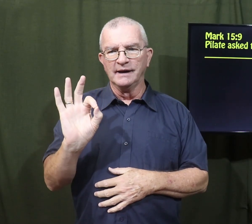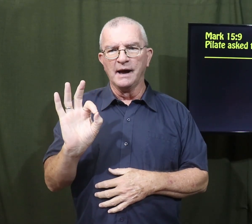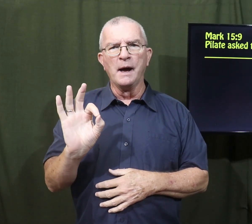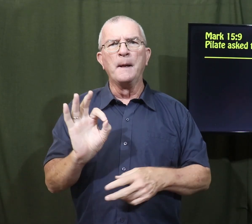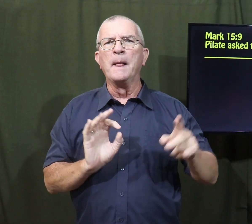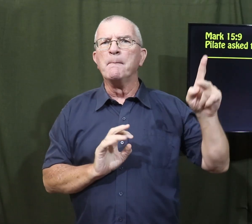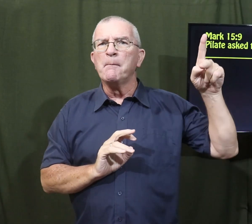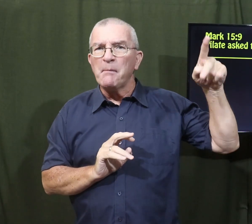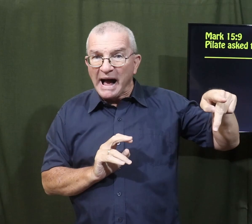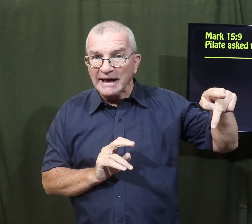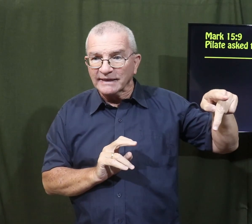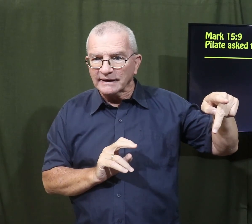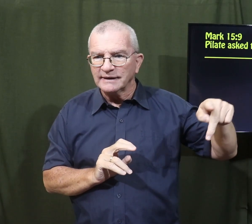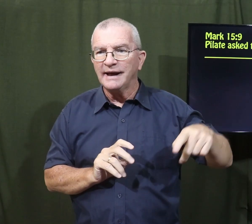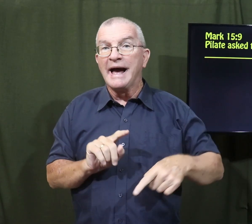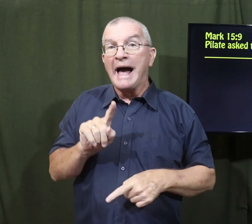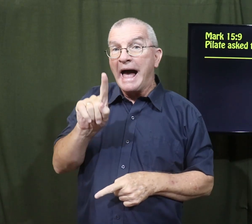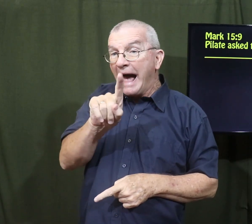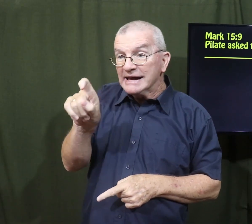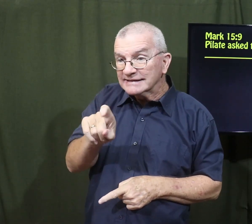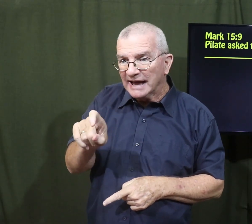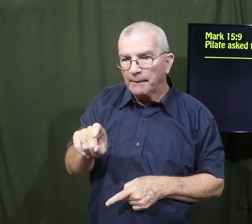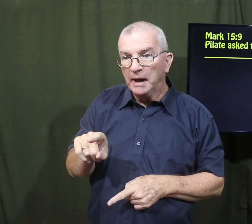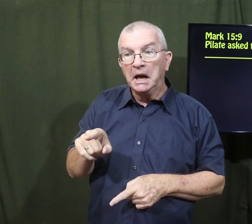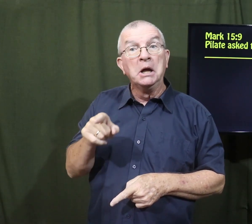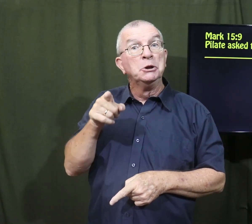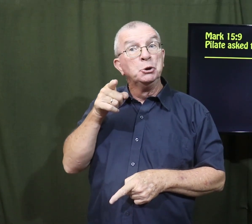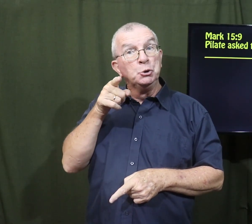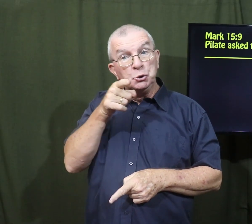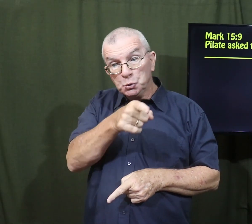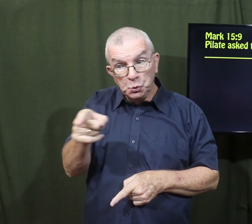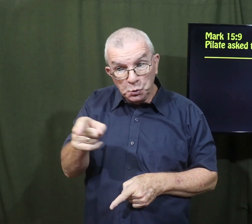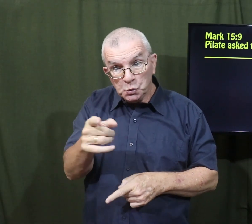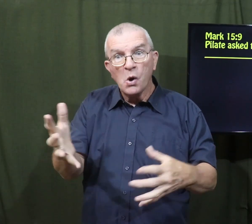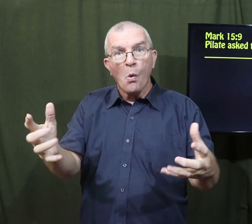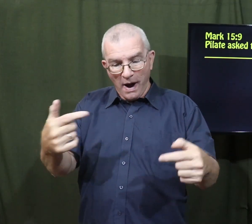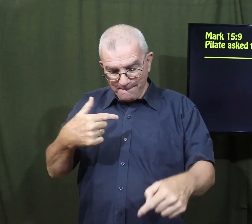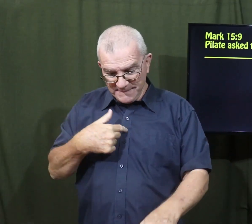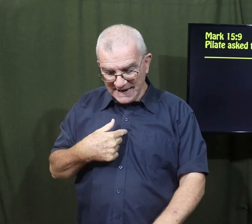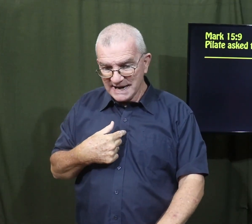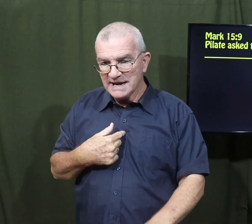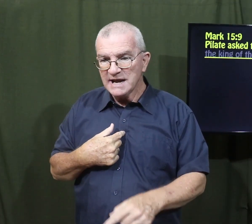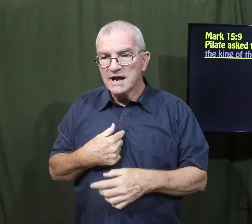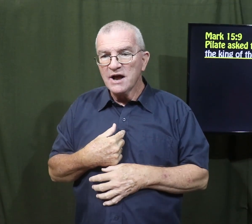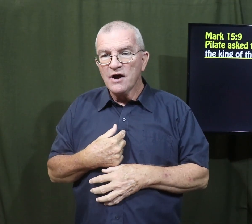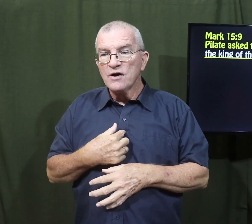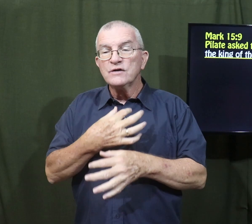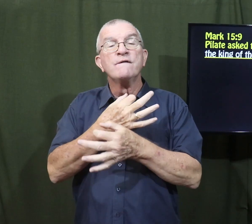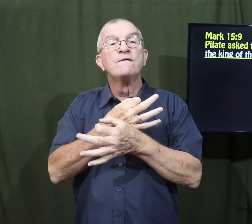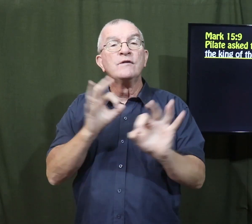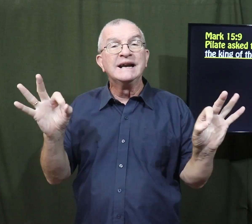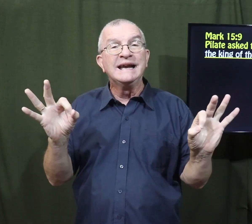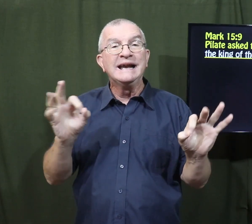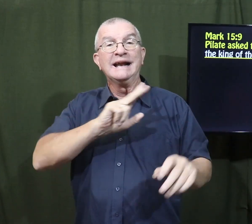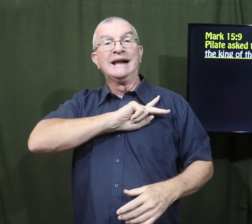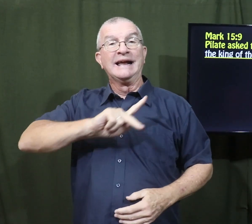Verse 9. Pilate asked them, "Do you want me to